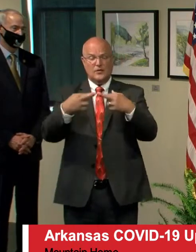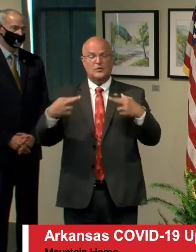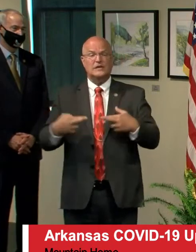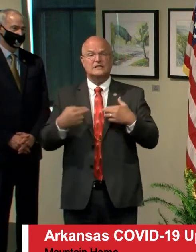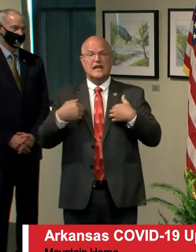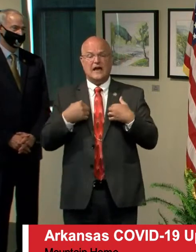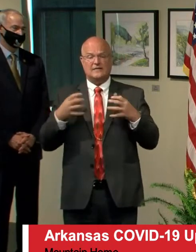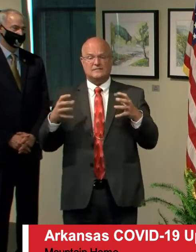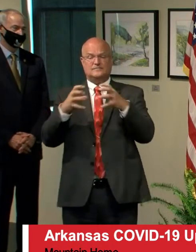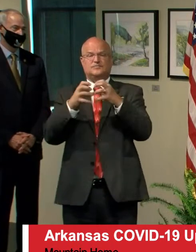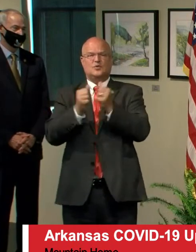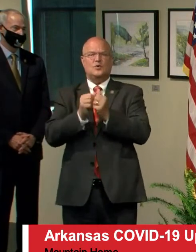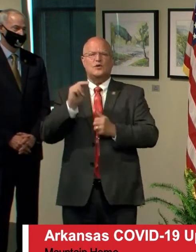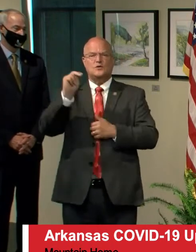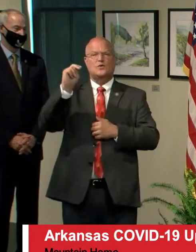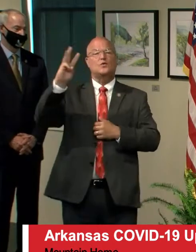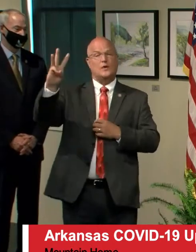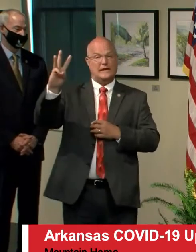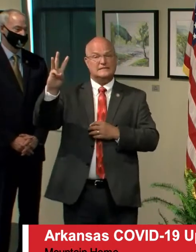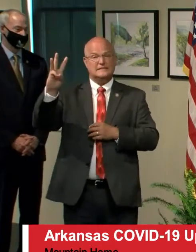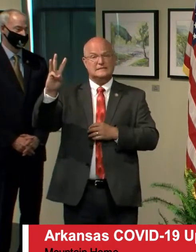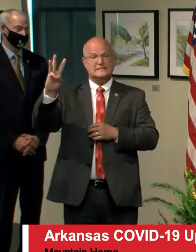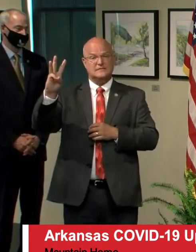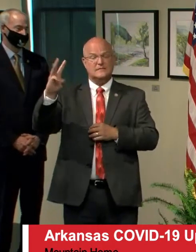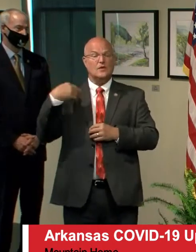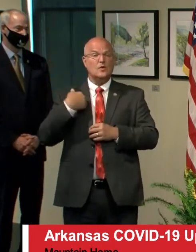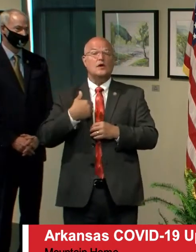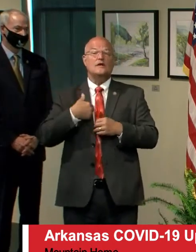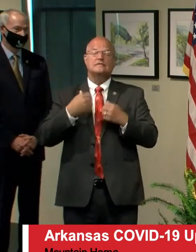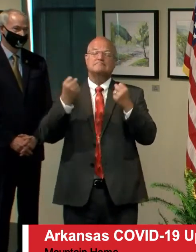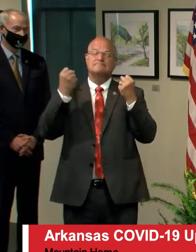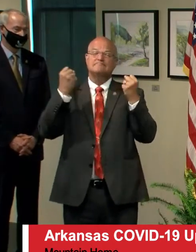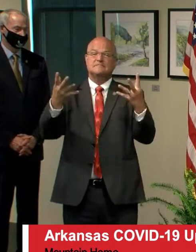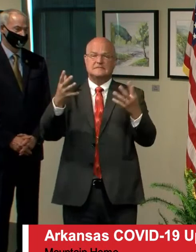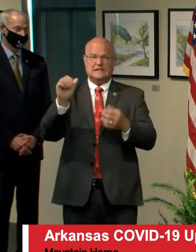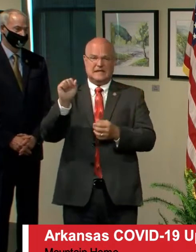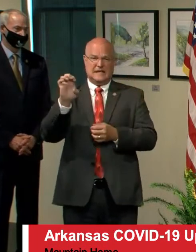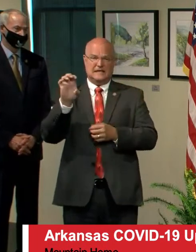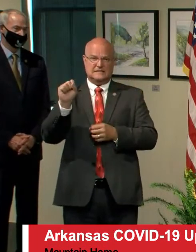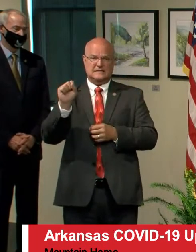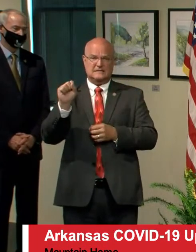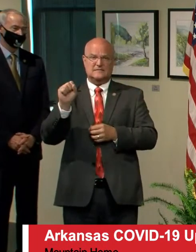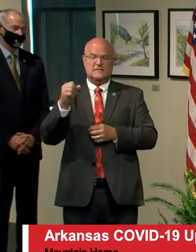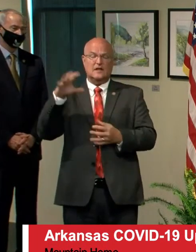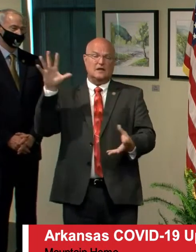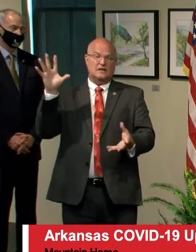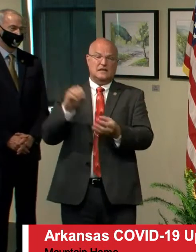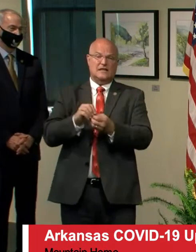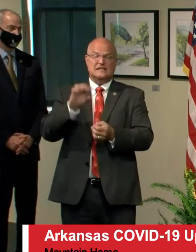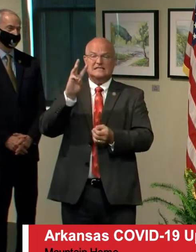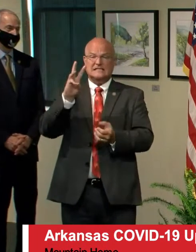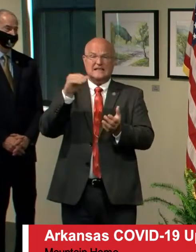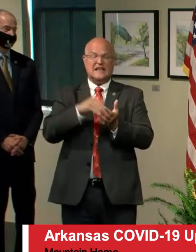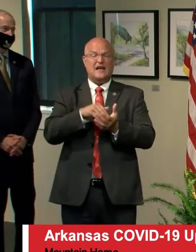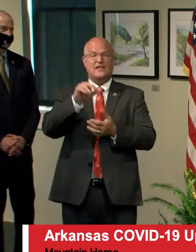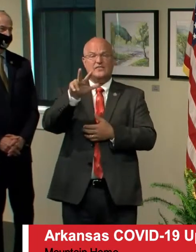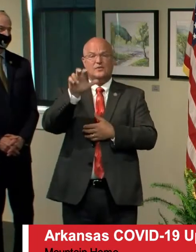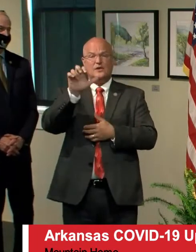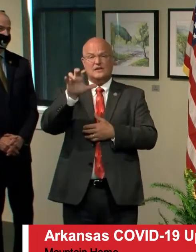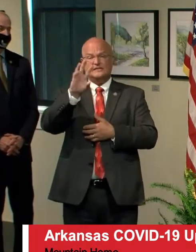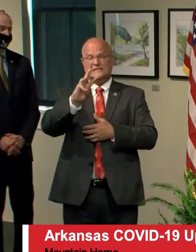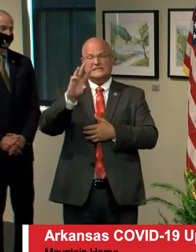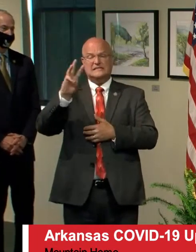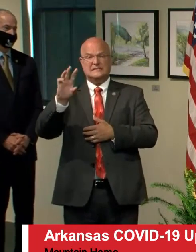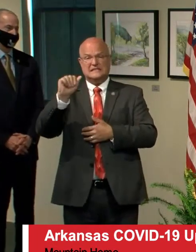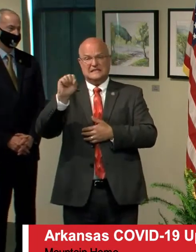we have it lumped in with Northwest region, where we have had quite a few cases. We've had a total of